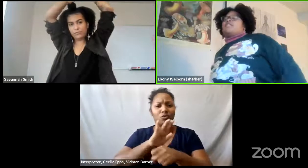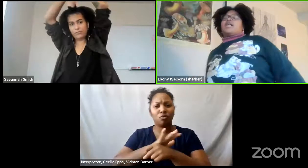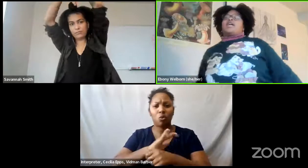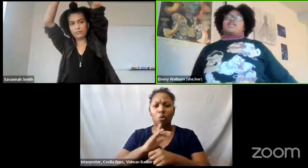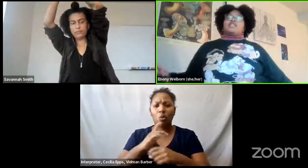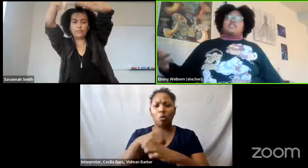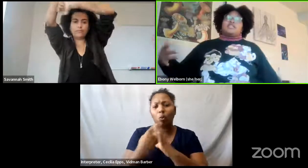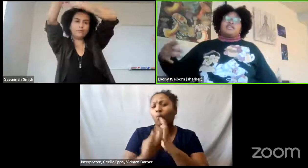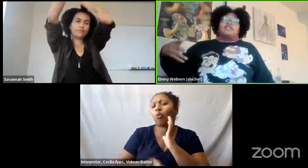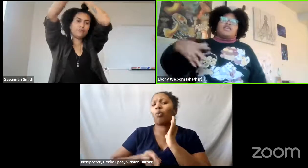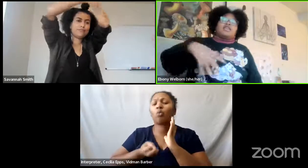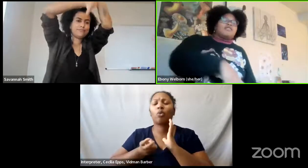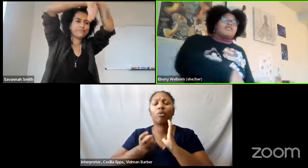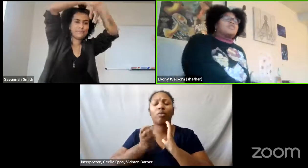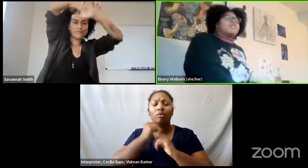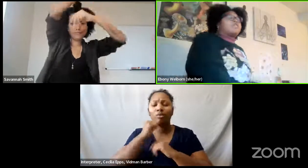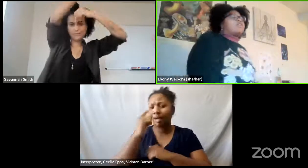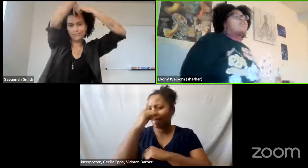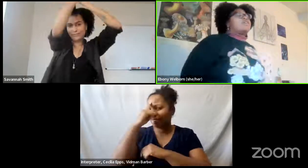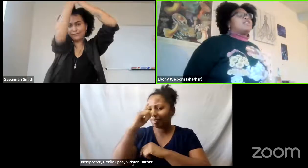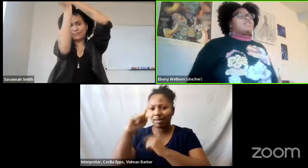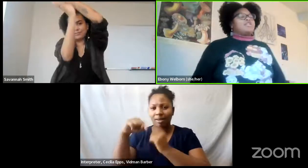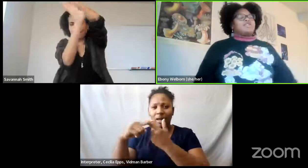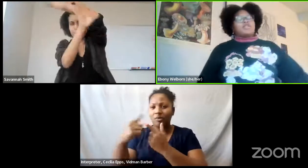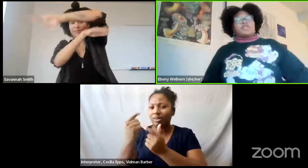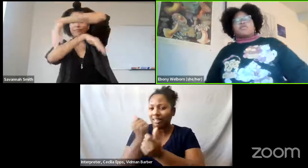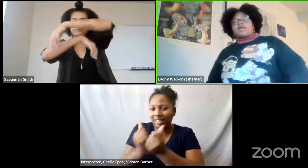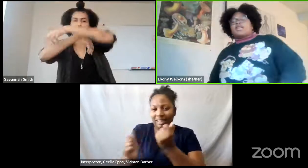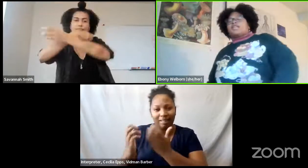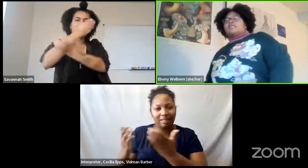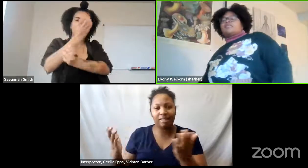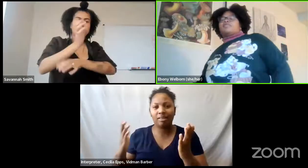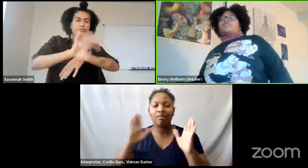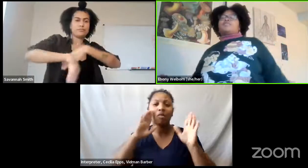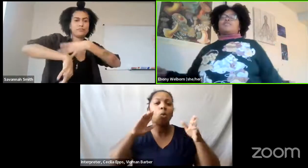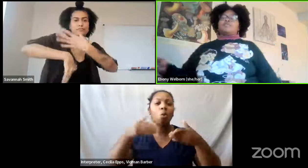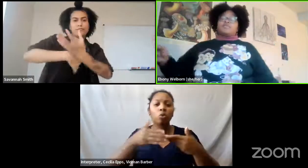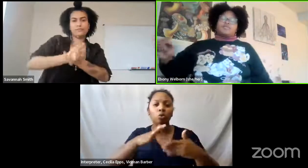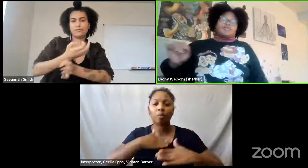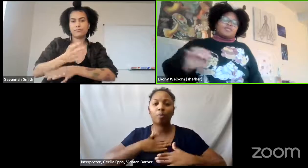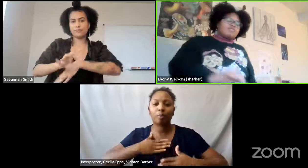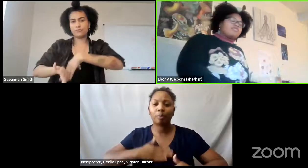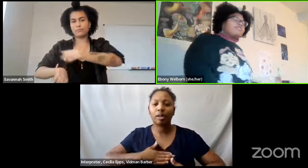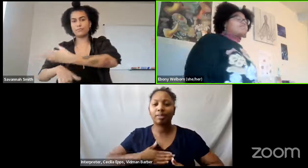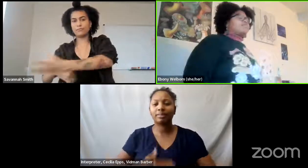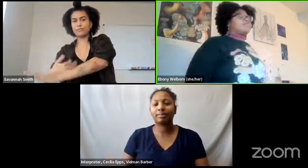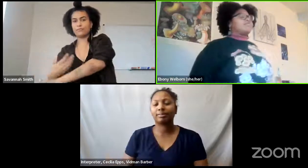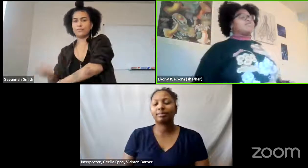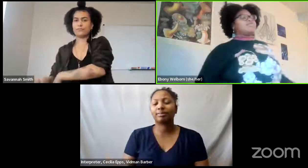outside of your mind. Focus on your body.